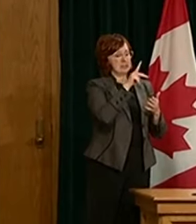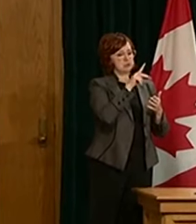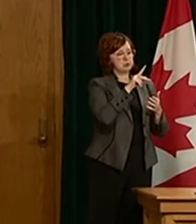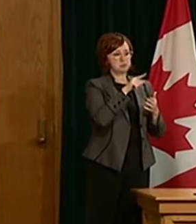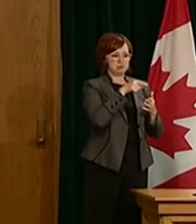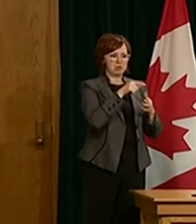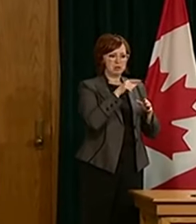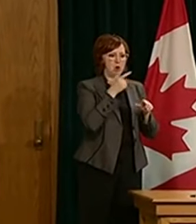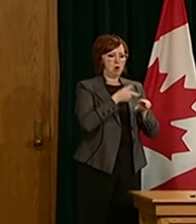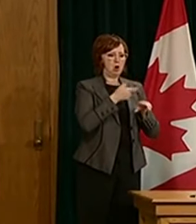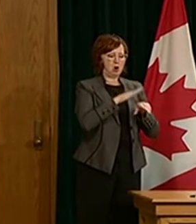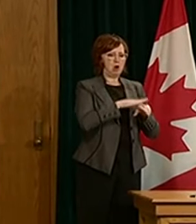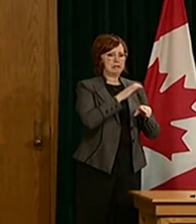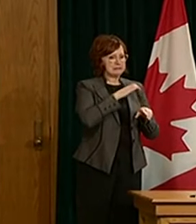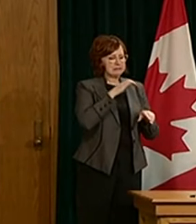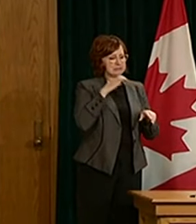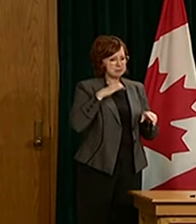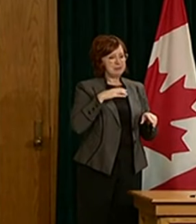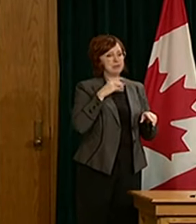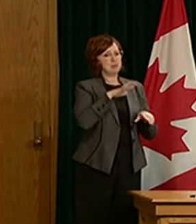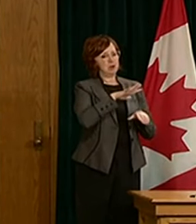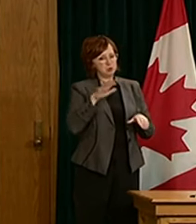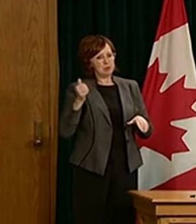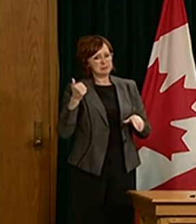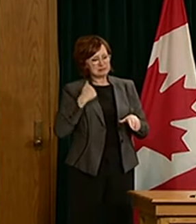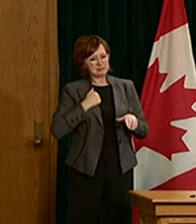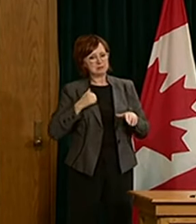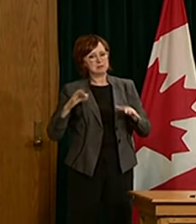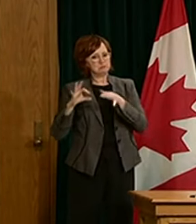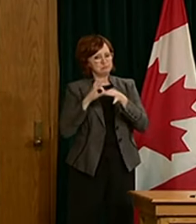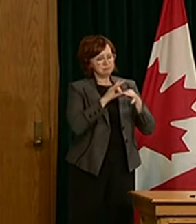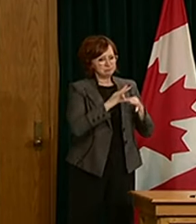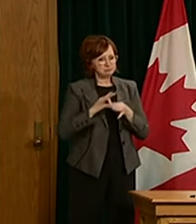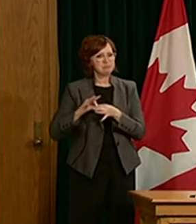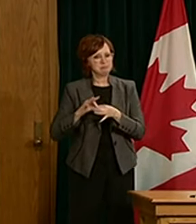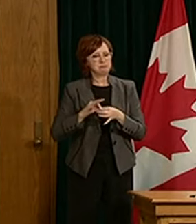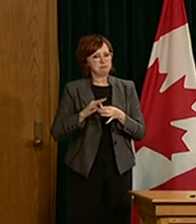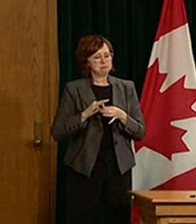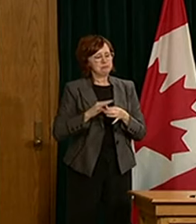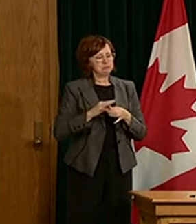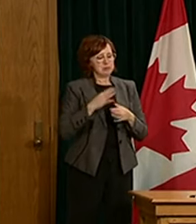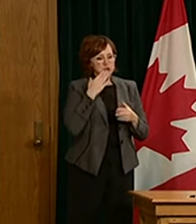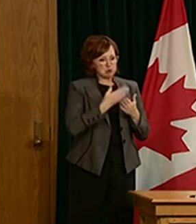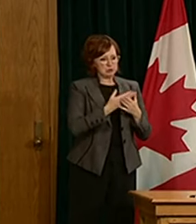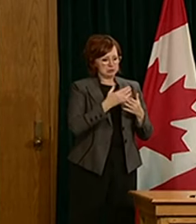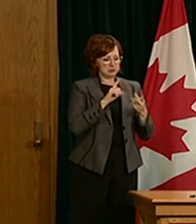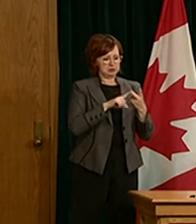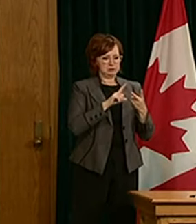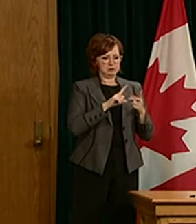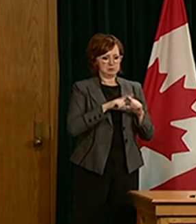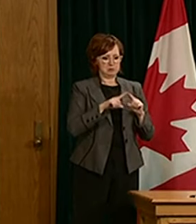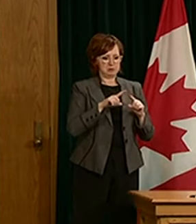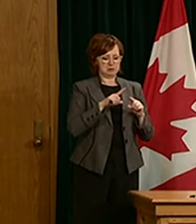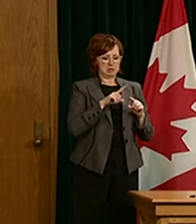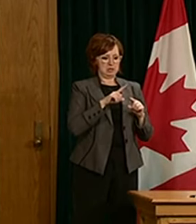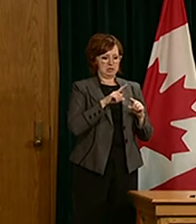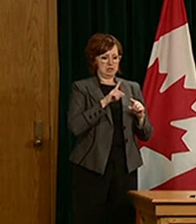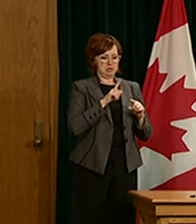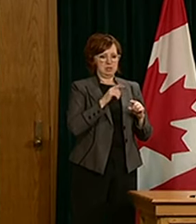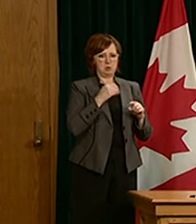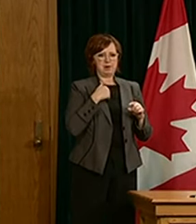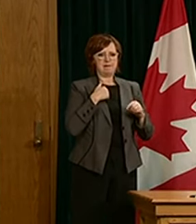reviewed by that group several times. The way that the models work, and within Dr. Osgood's lab, for instance, there's